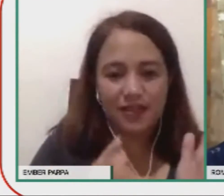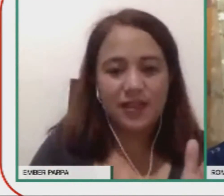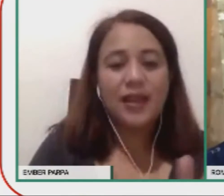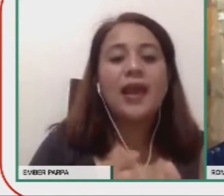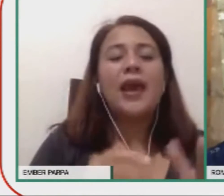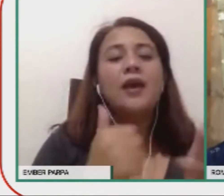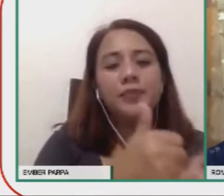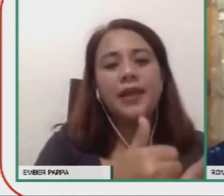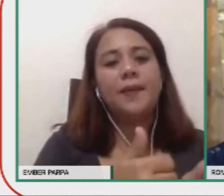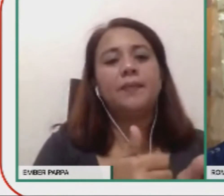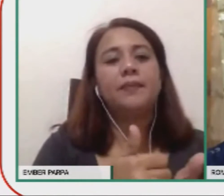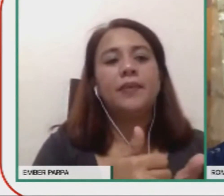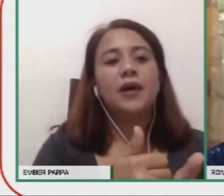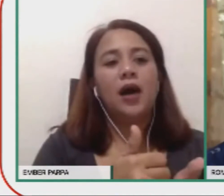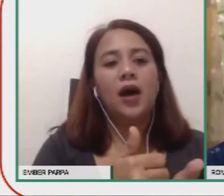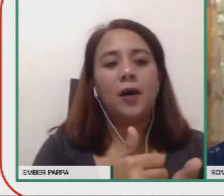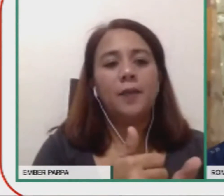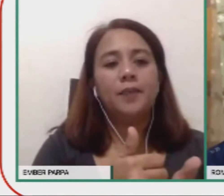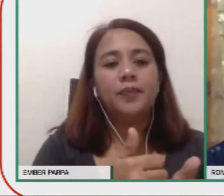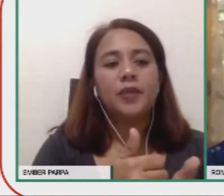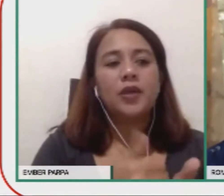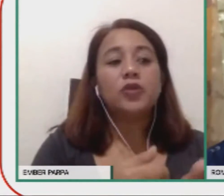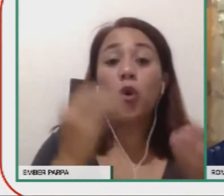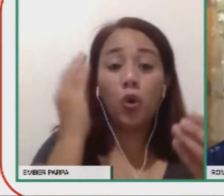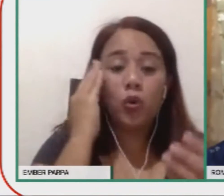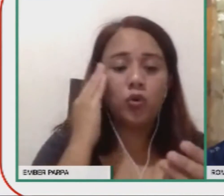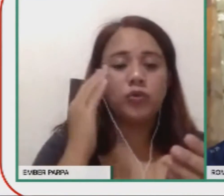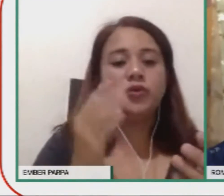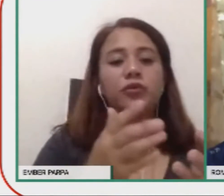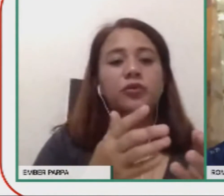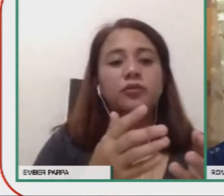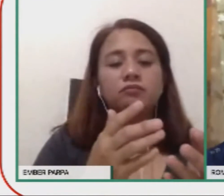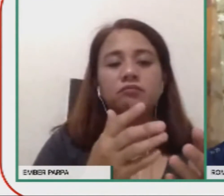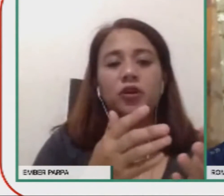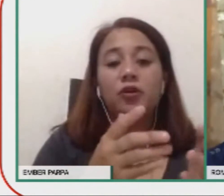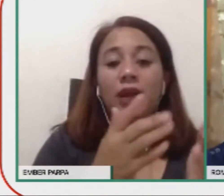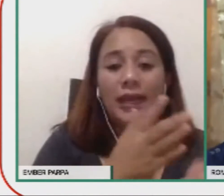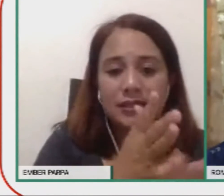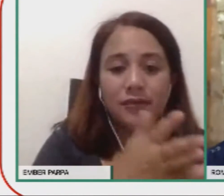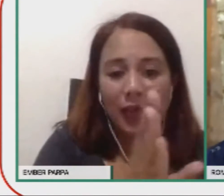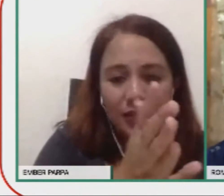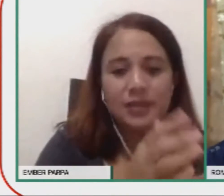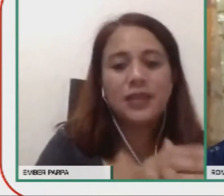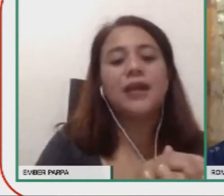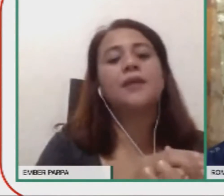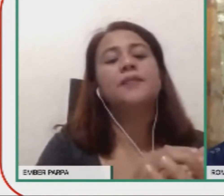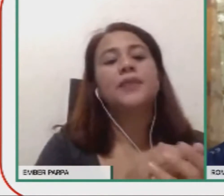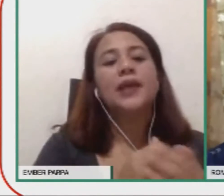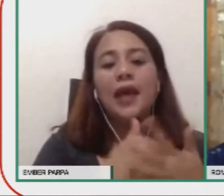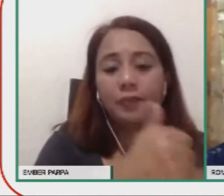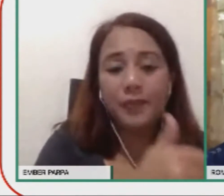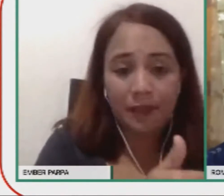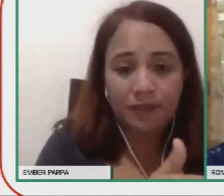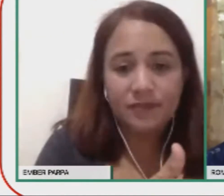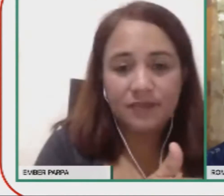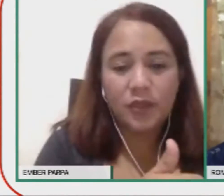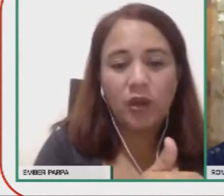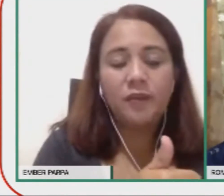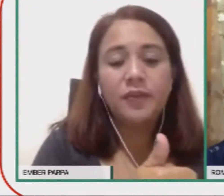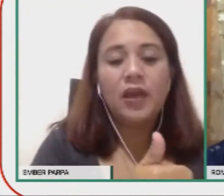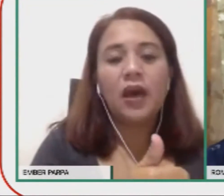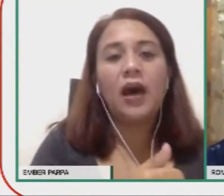services. Help them know yung rights nila. Help them,